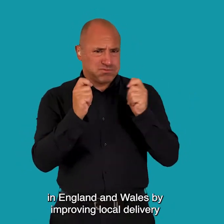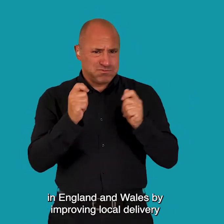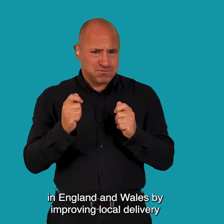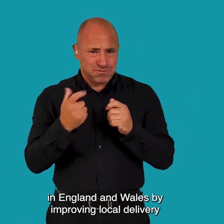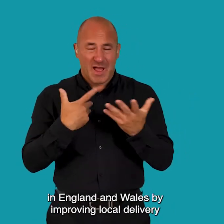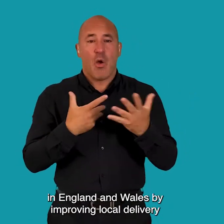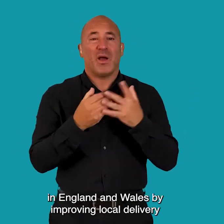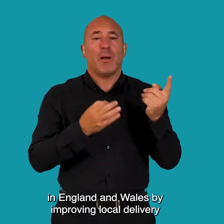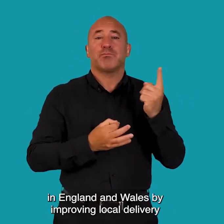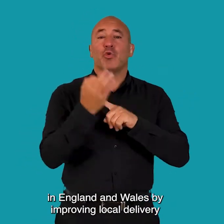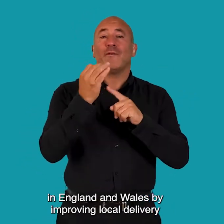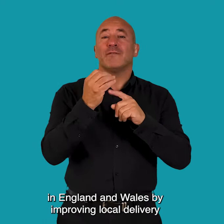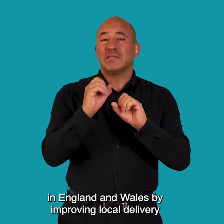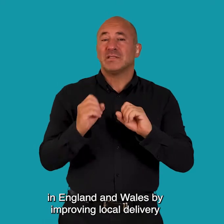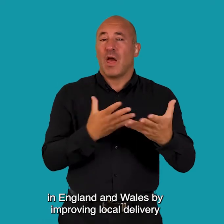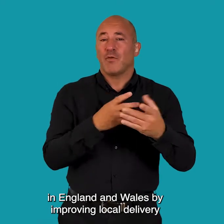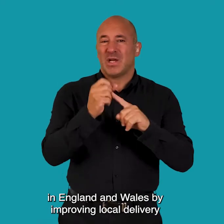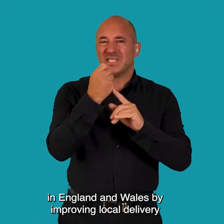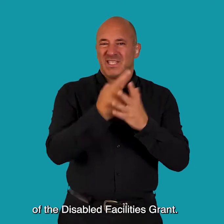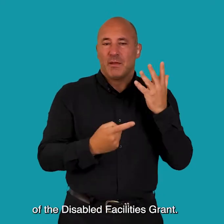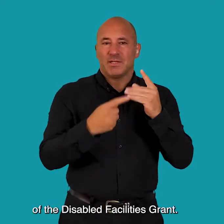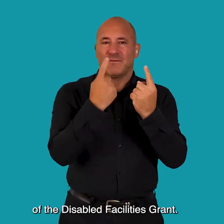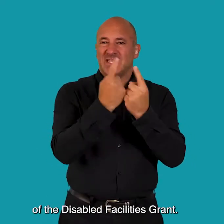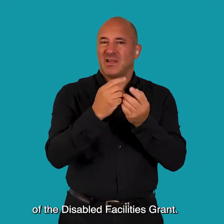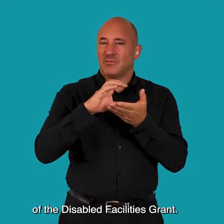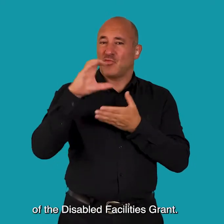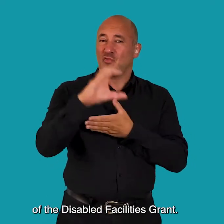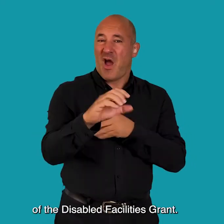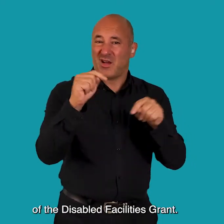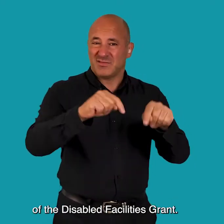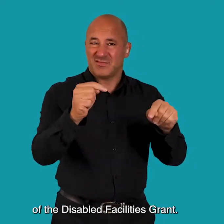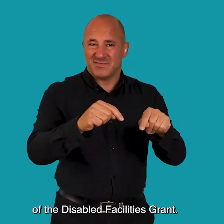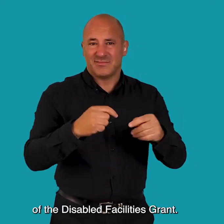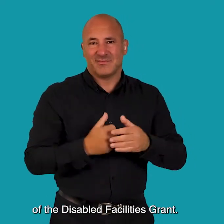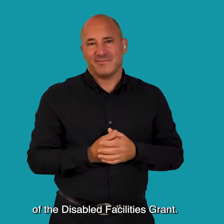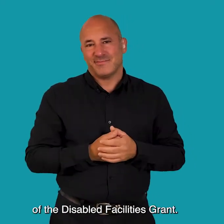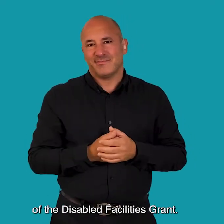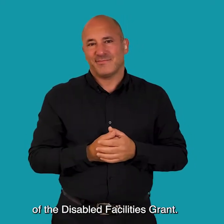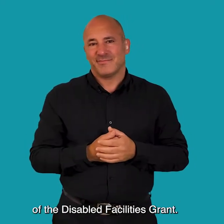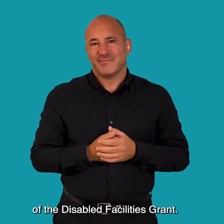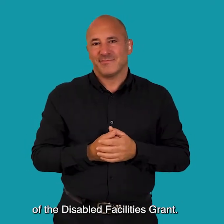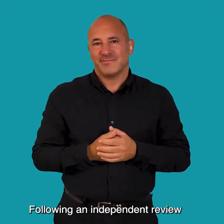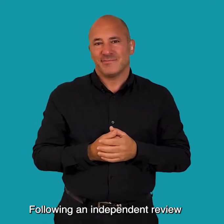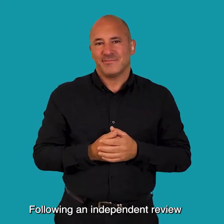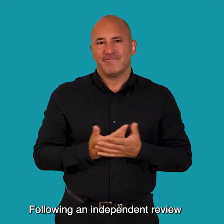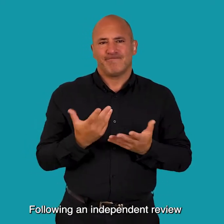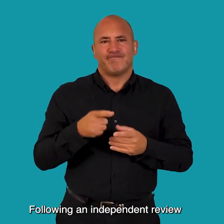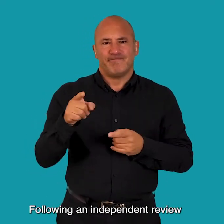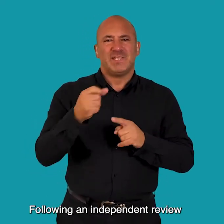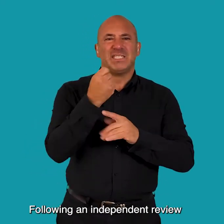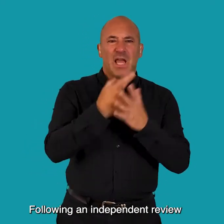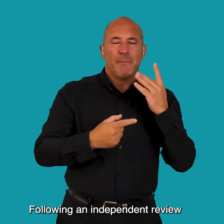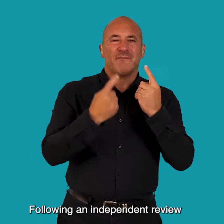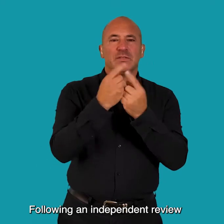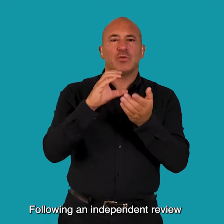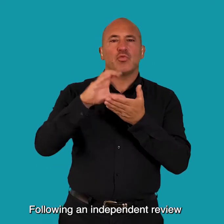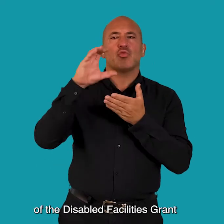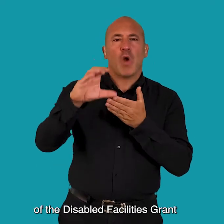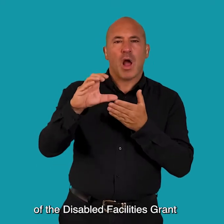Wales by improving local delivery of the Disabled Facilities Grant. Following an independent review of the